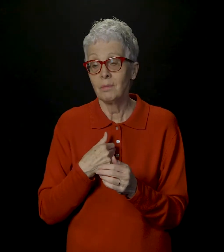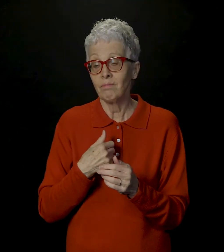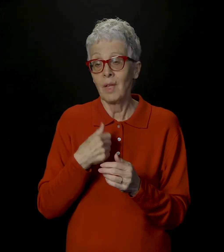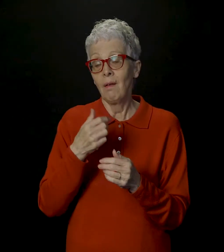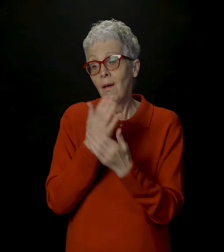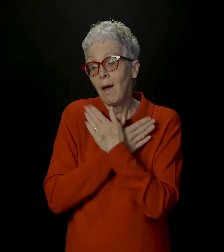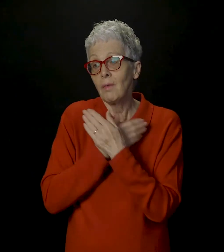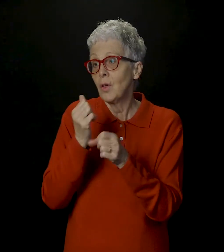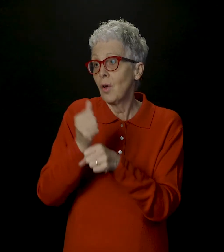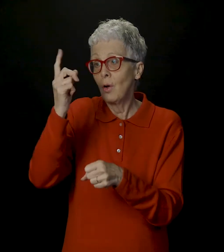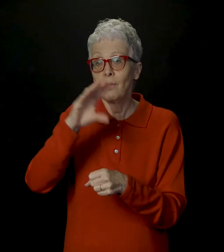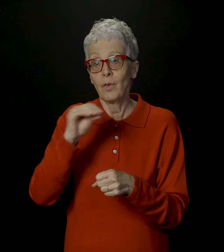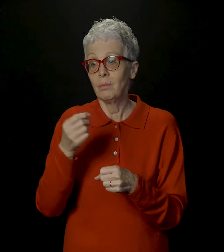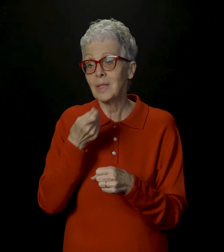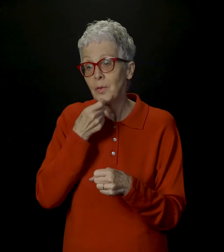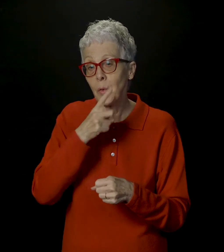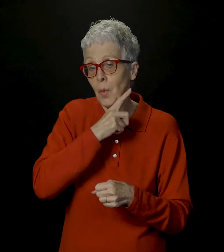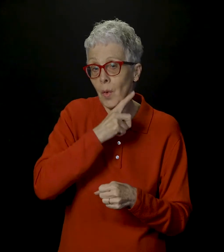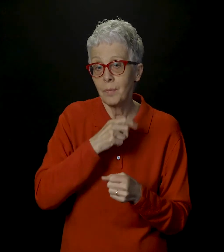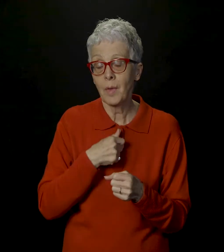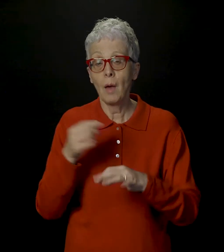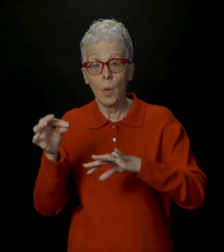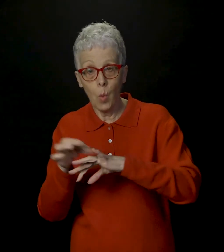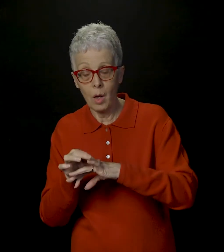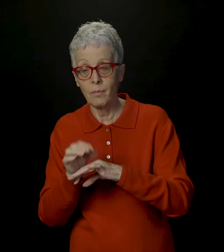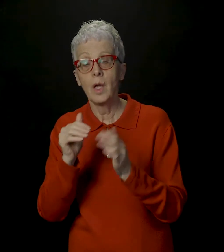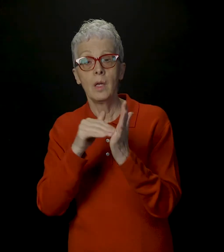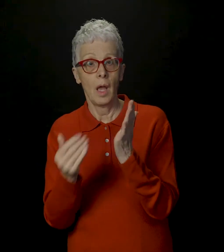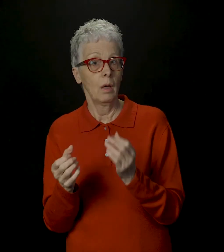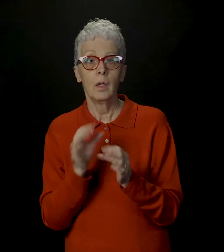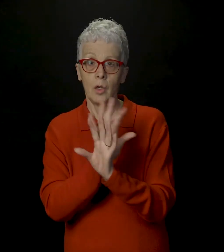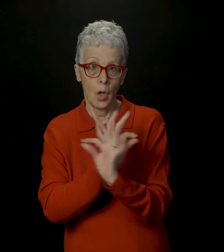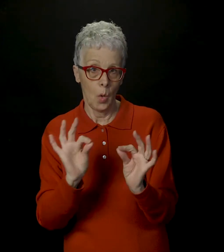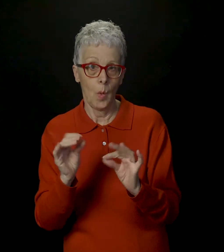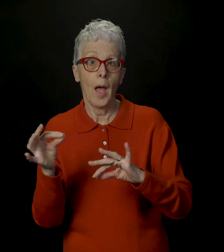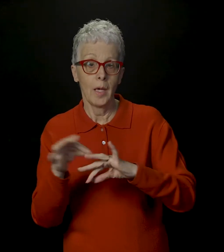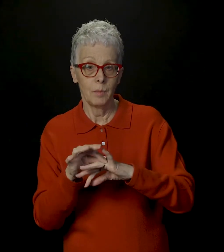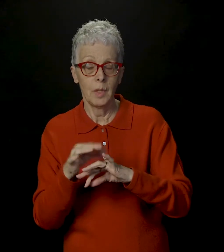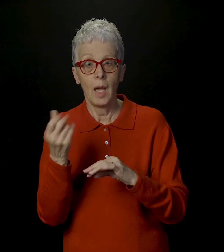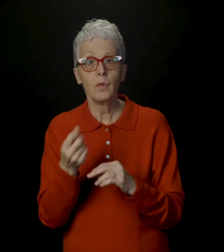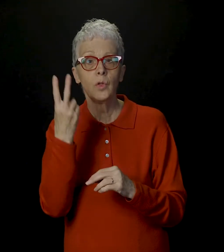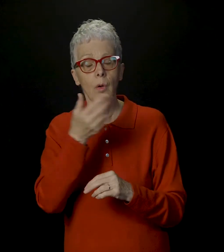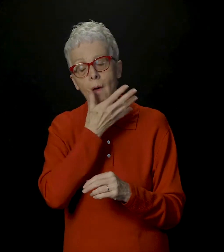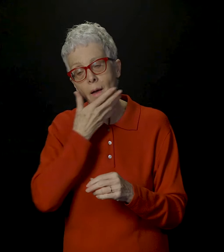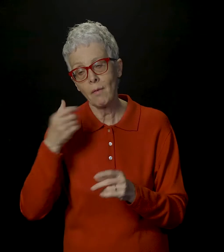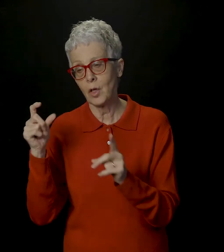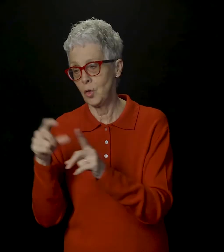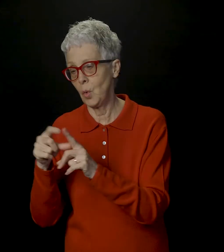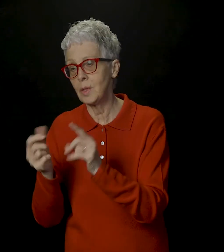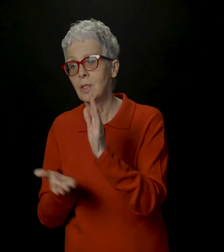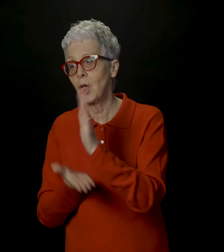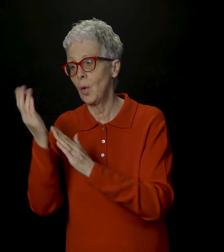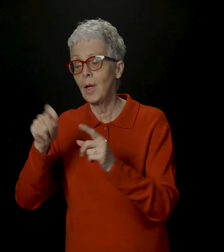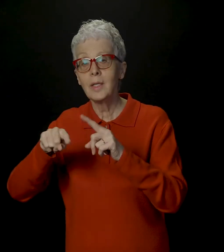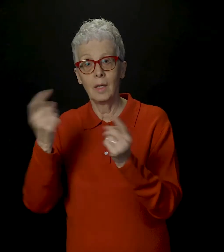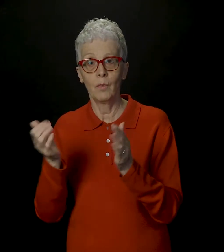I can remember I was a wife I'm a widow I have two beautiful daughters Who attend different